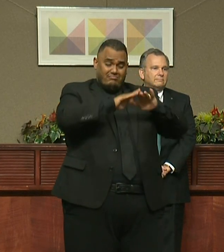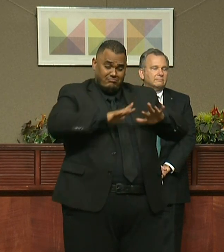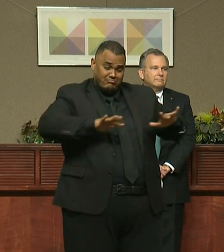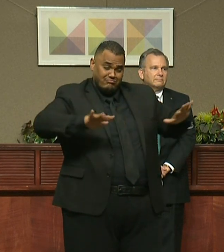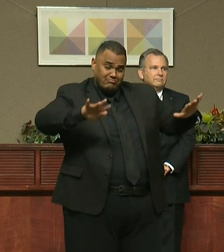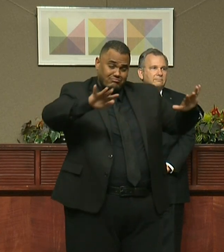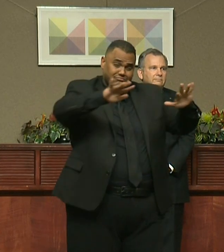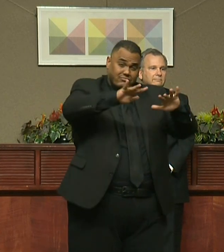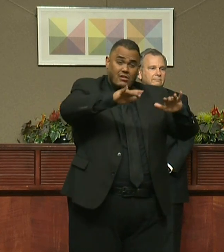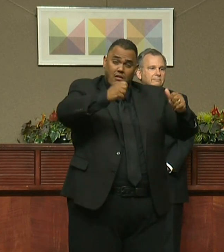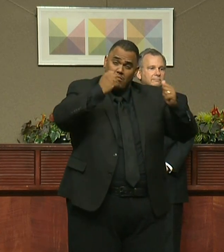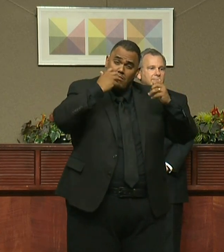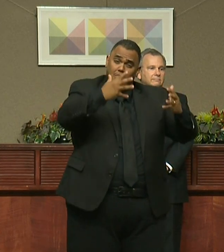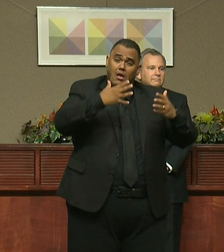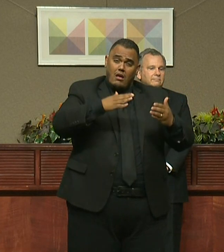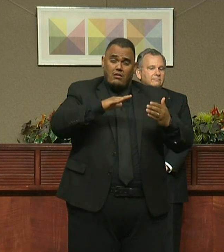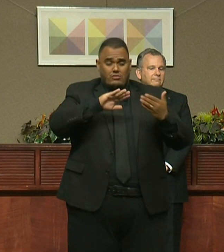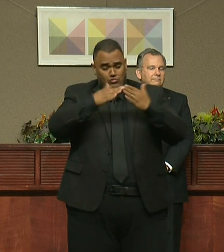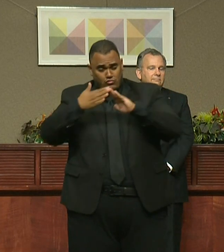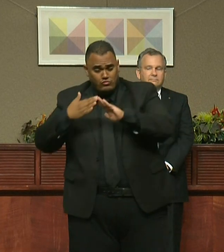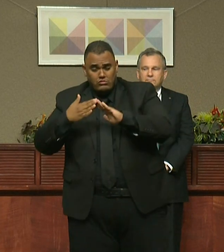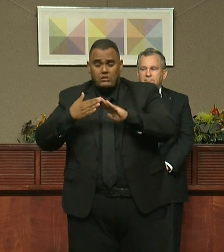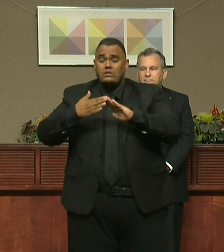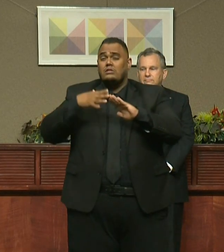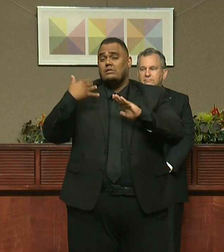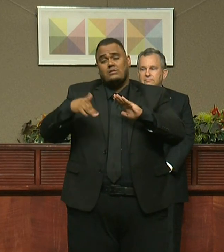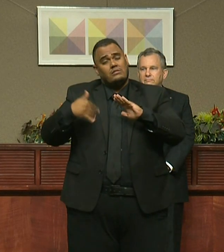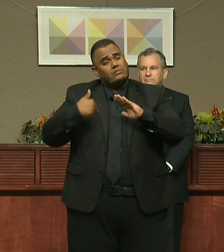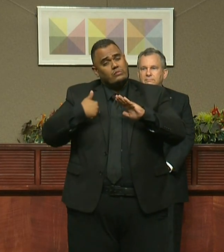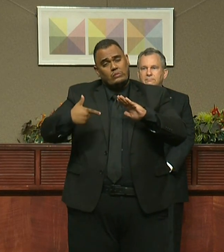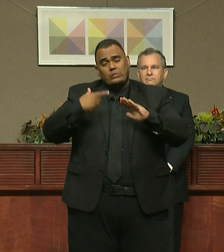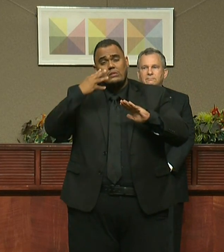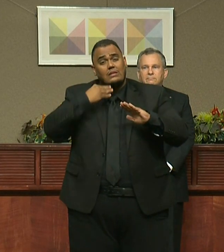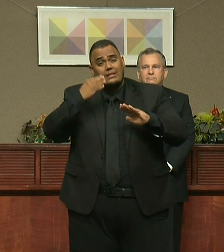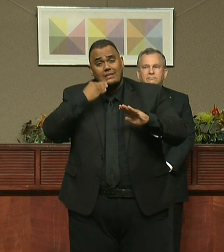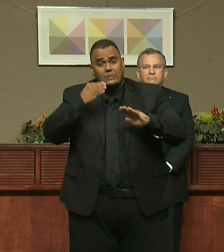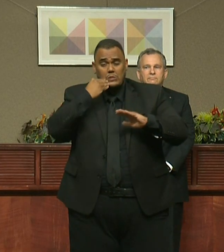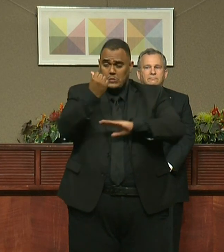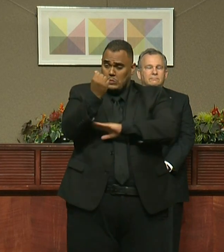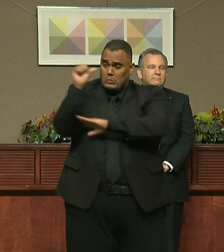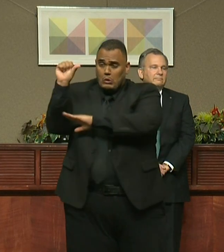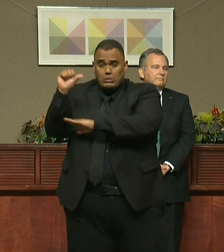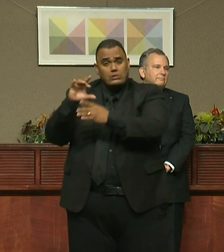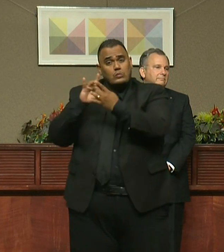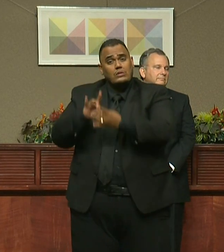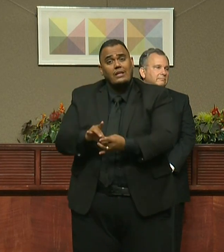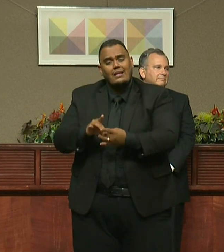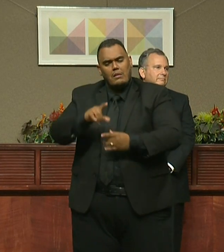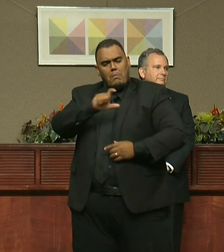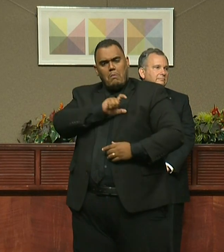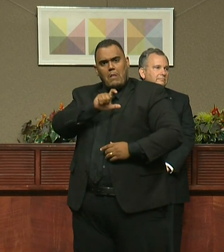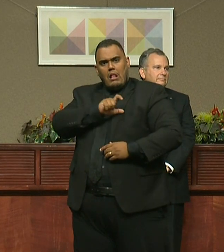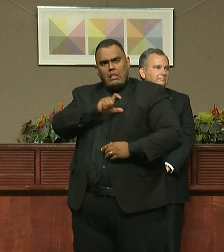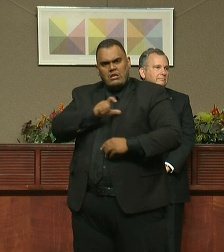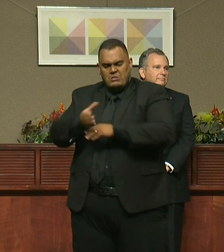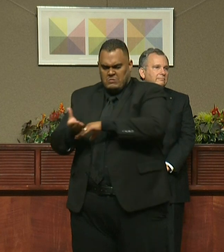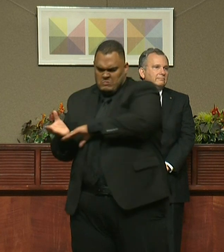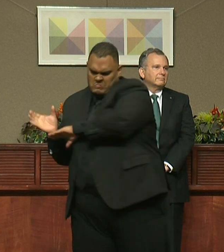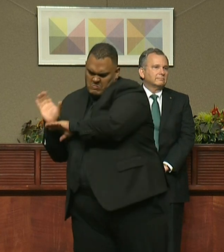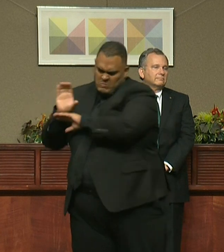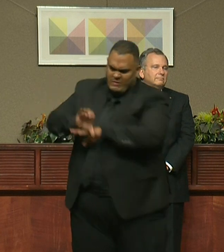experiencing protests about police use of force. You are well aware of that. So I announced today that we will